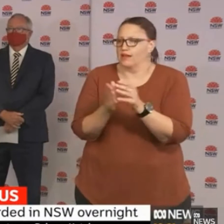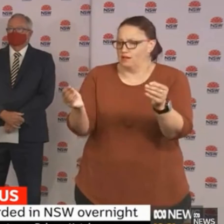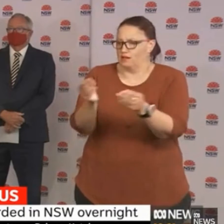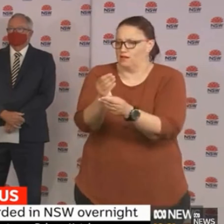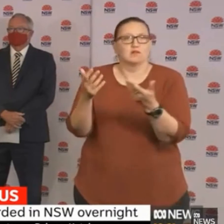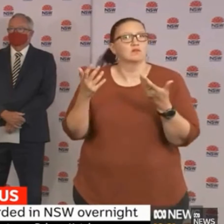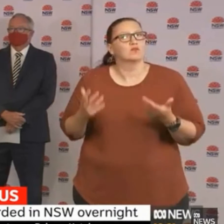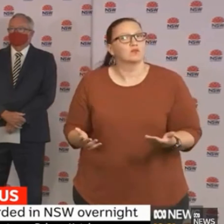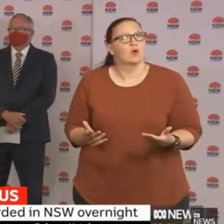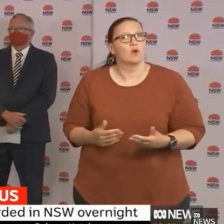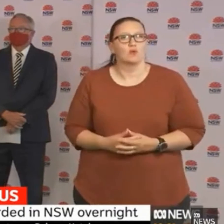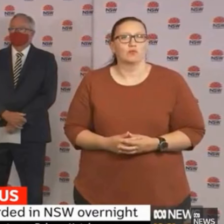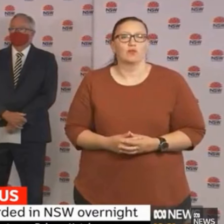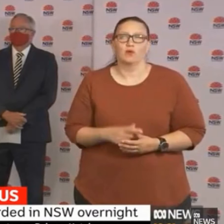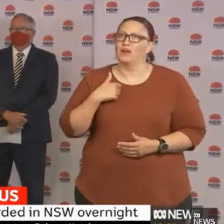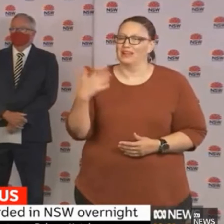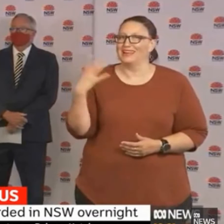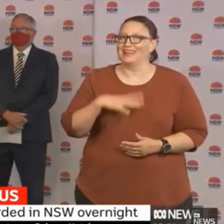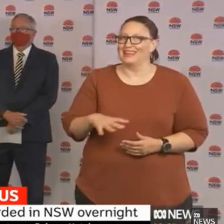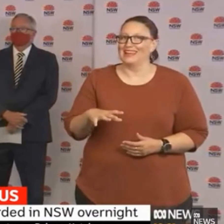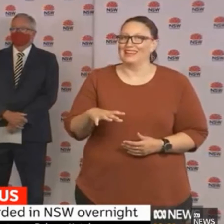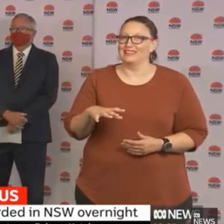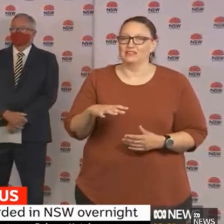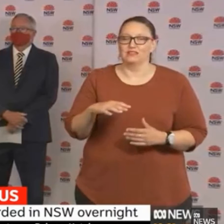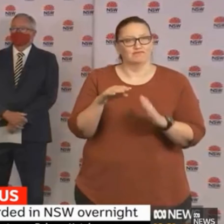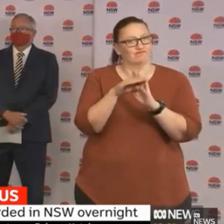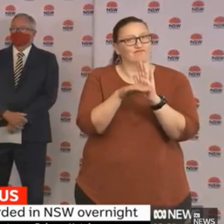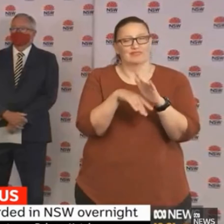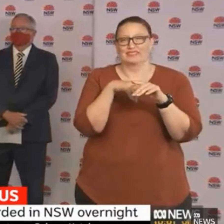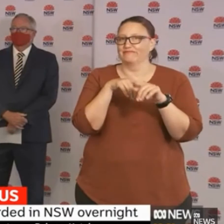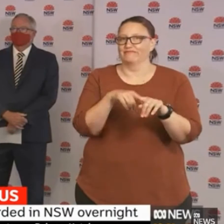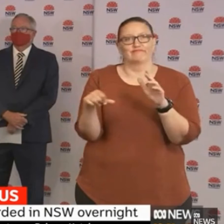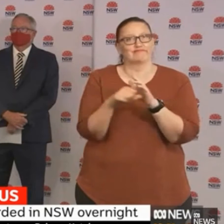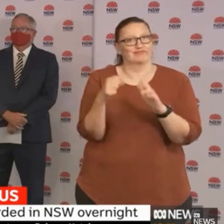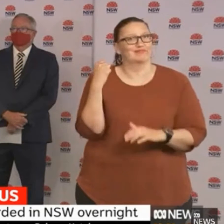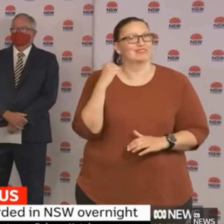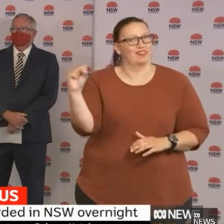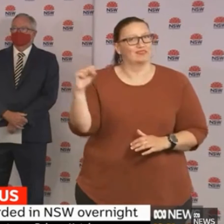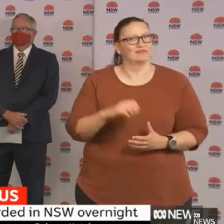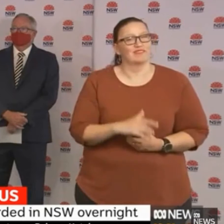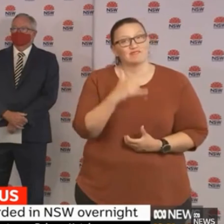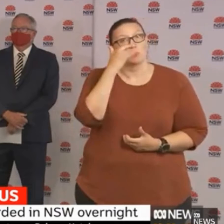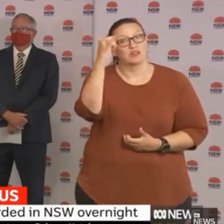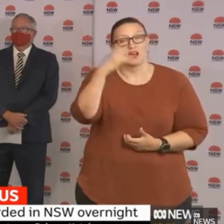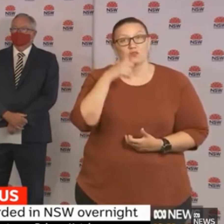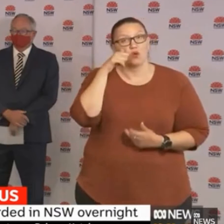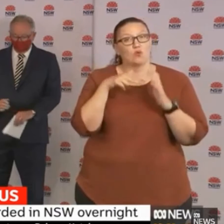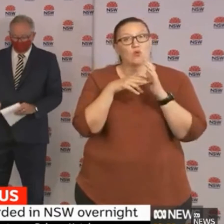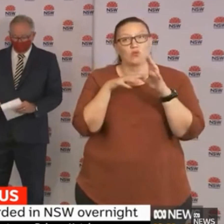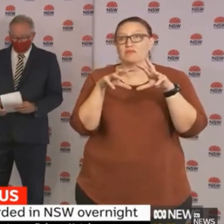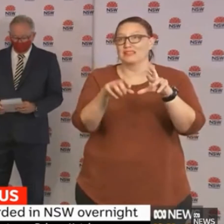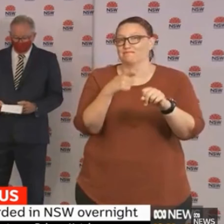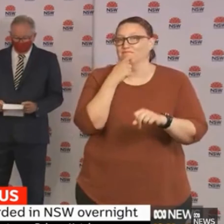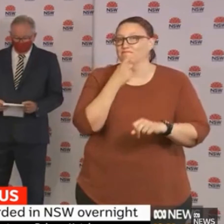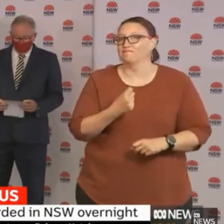to really ease restrictions in the way that we know the Northern Beaches community wanted us to do so. So firstly, I'll start to talk about